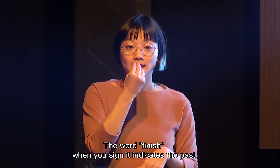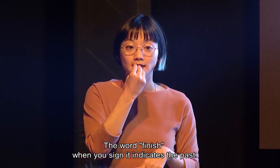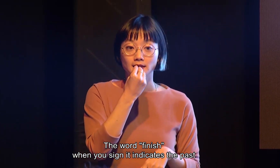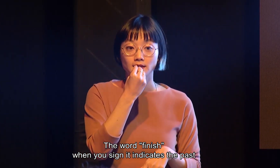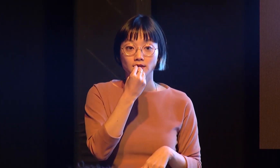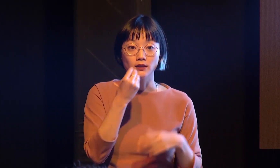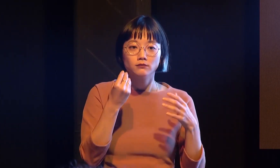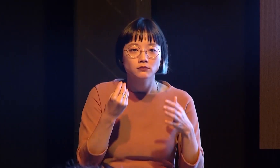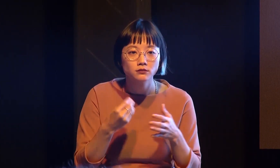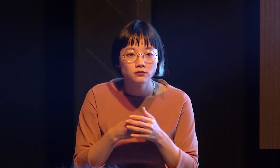past.